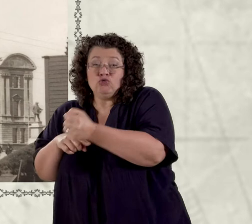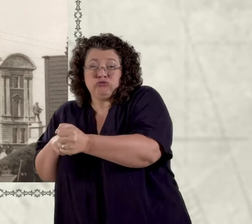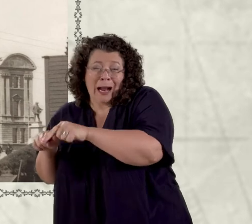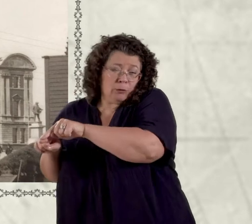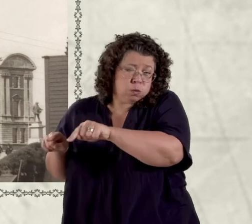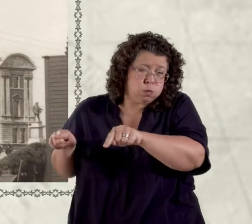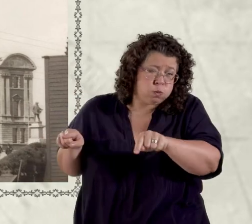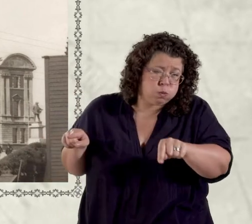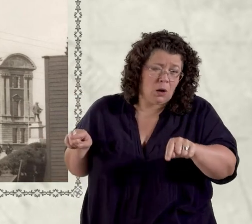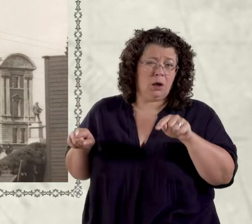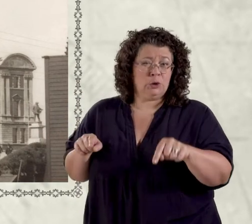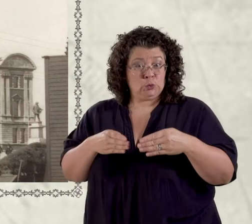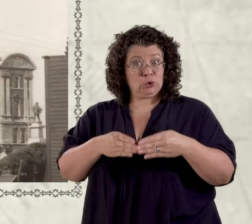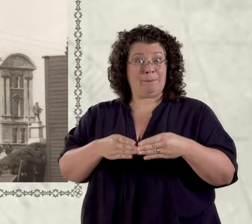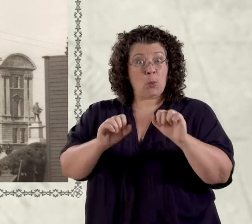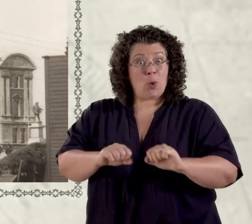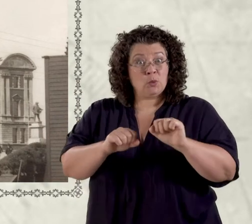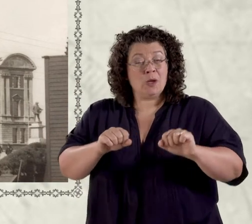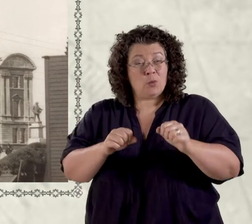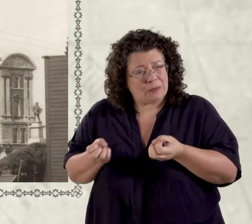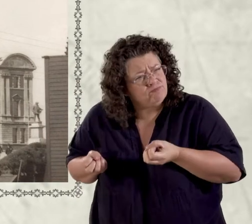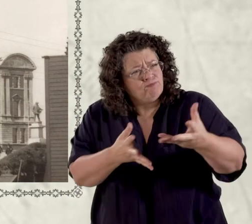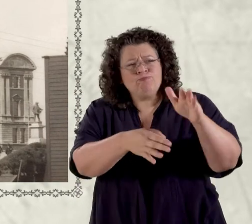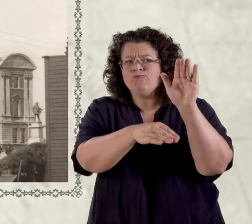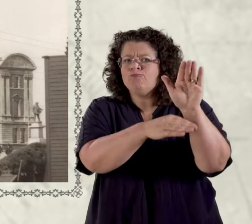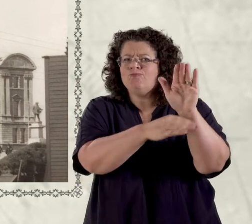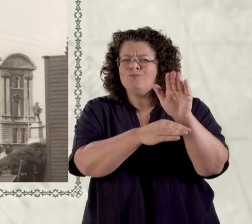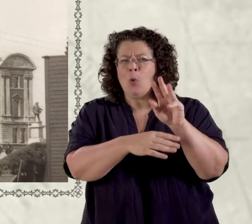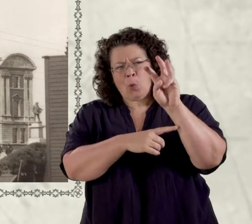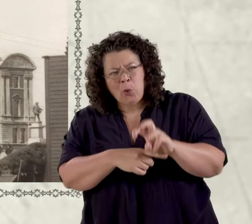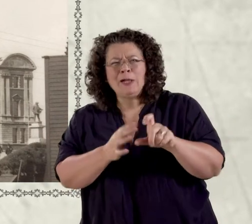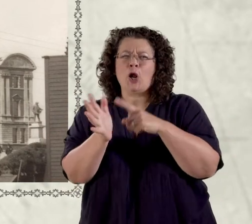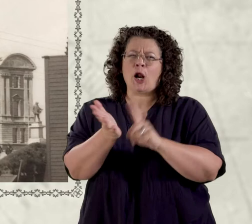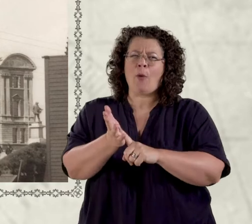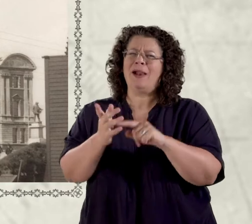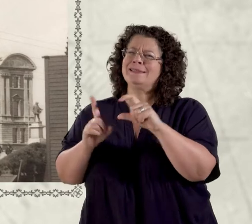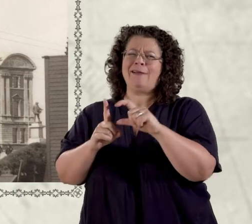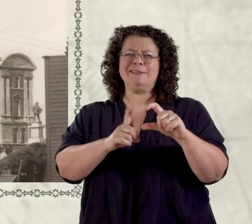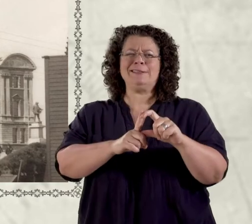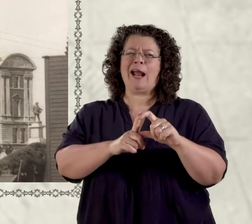welsh coal of david davis the ocean coal company limited across the world world